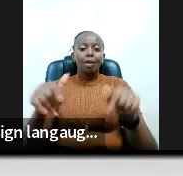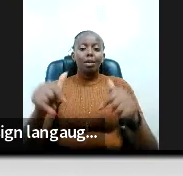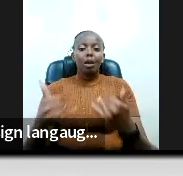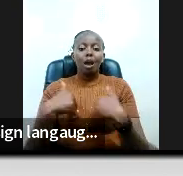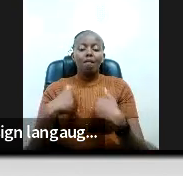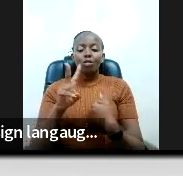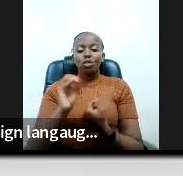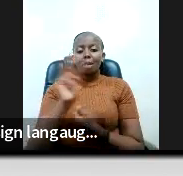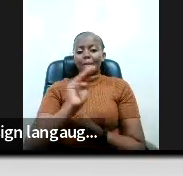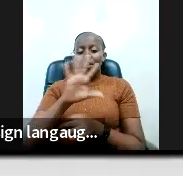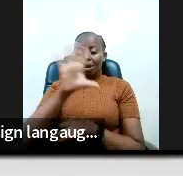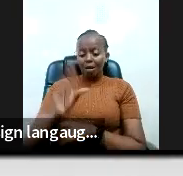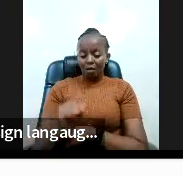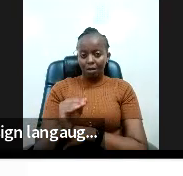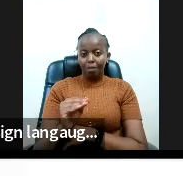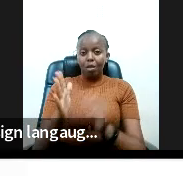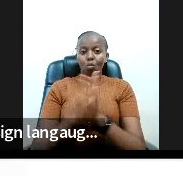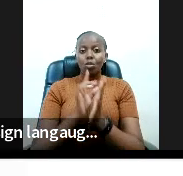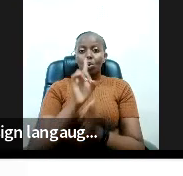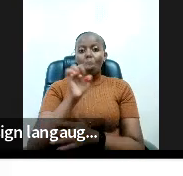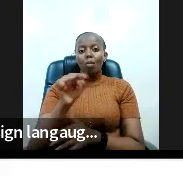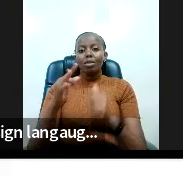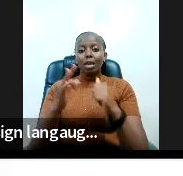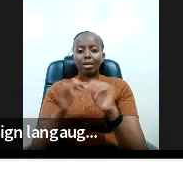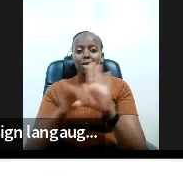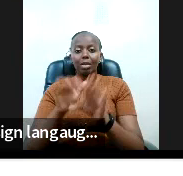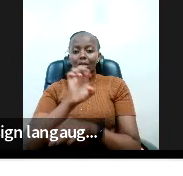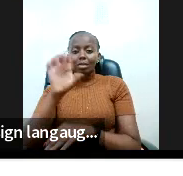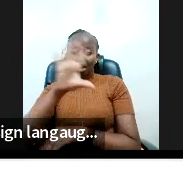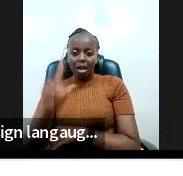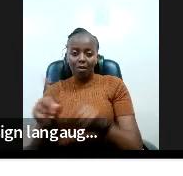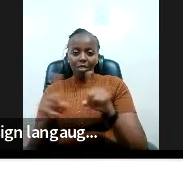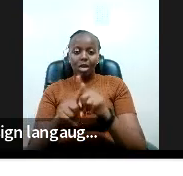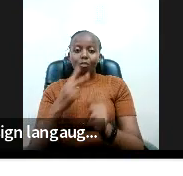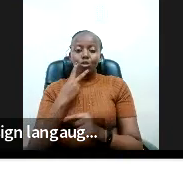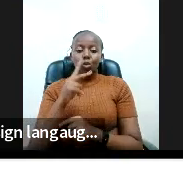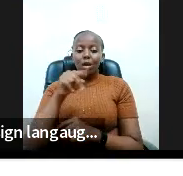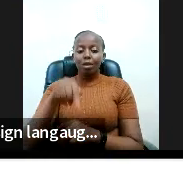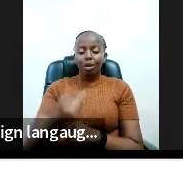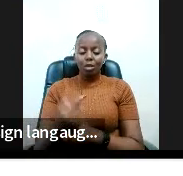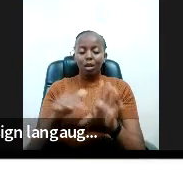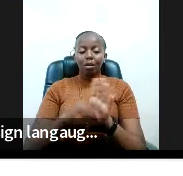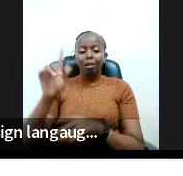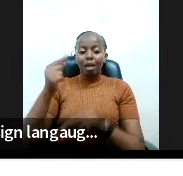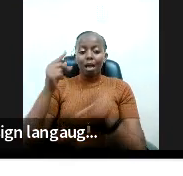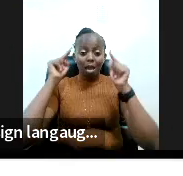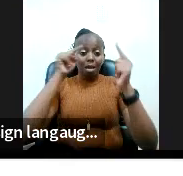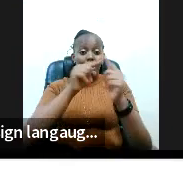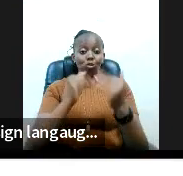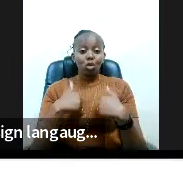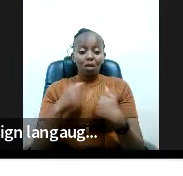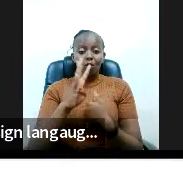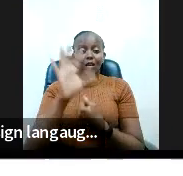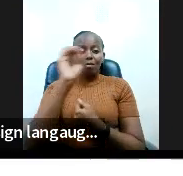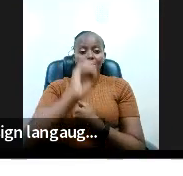20 million in Africa, with 1.8 in East Africa and 200,000 in Kenya. Our aim is to capture at least